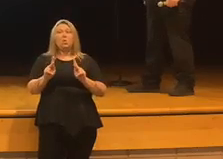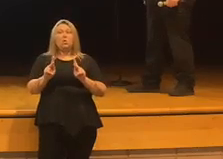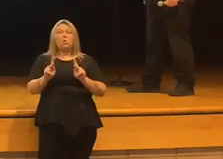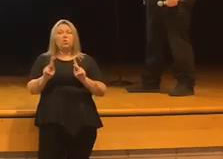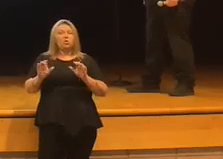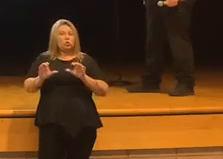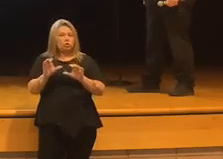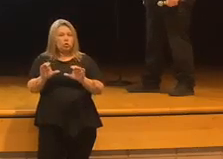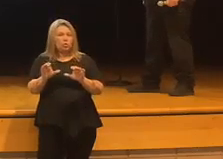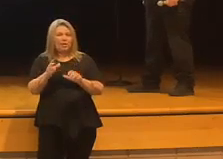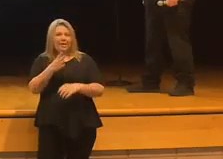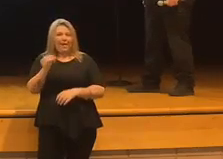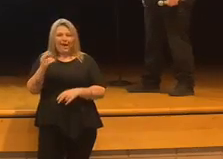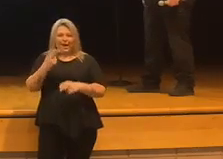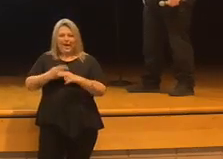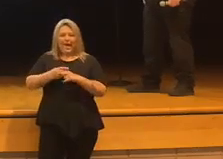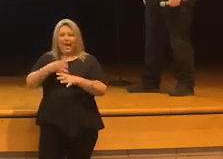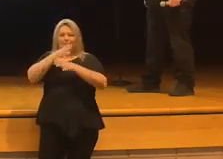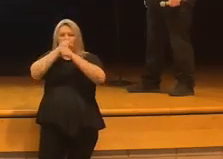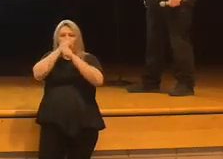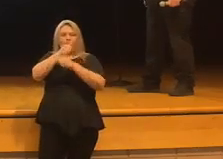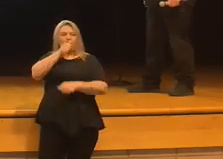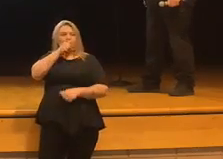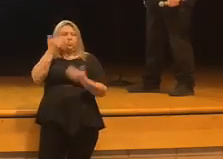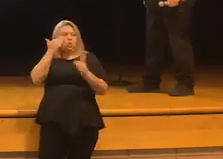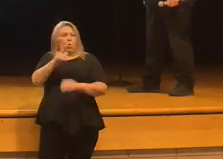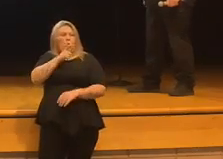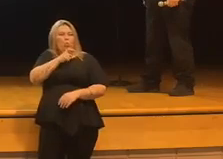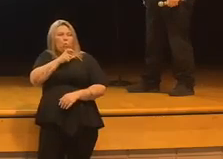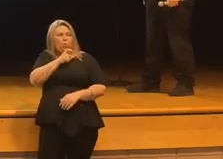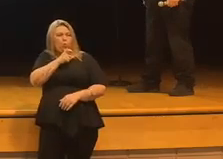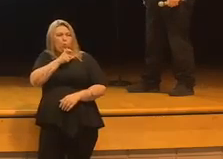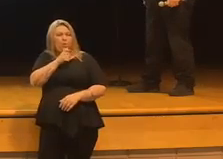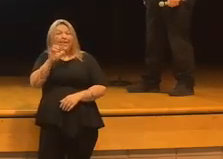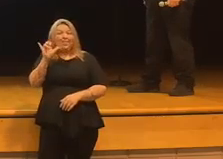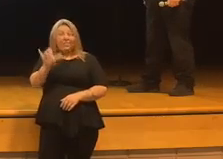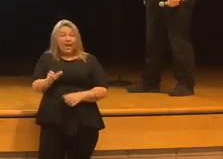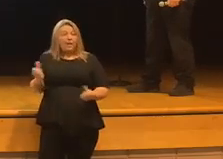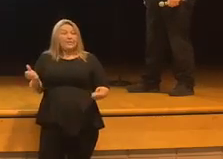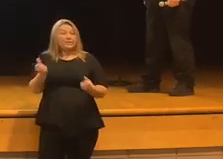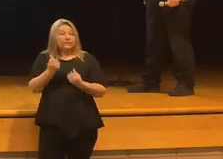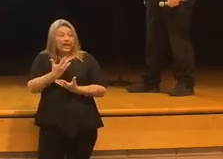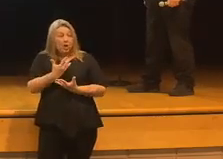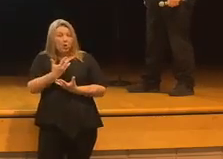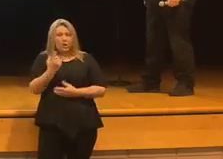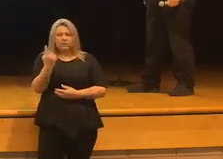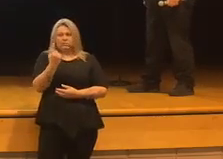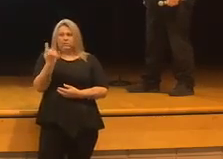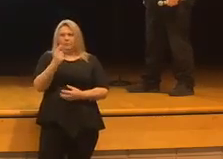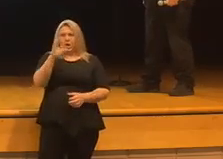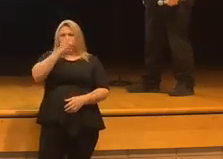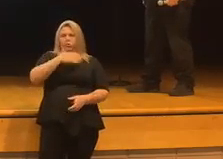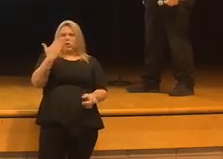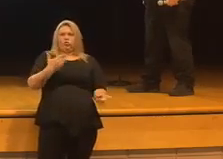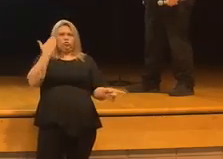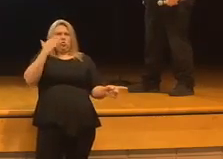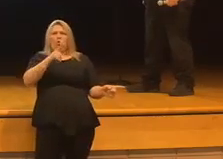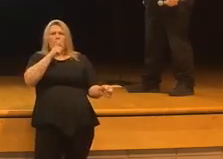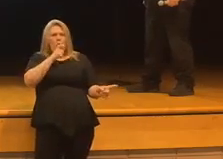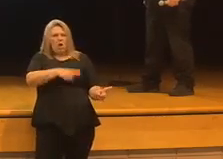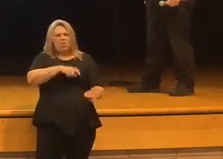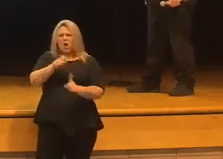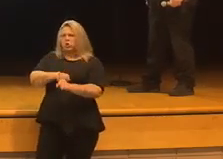be anonymous about it. So it's a scary thing when you think that someone could be picking on your children and you have no idea who it